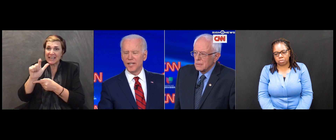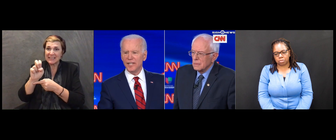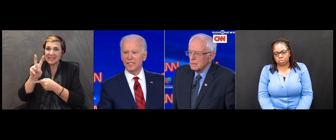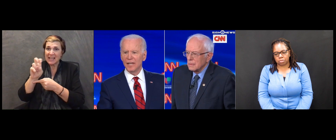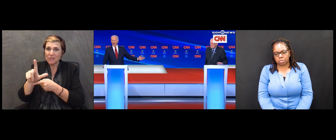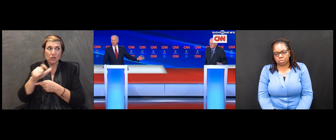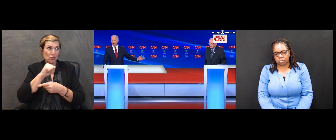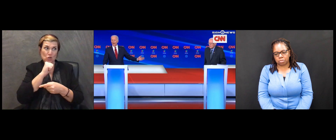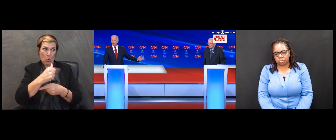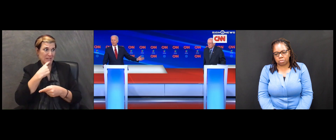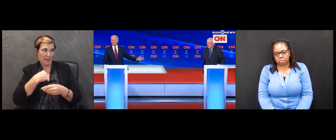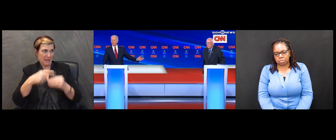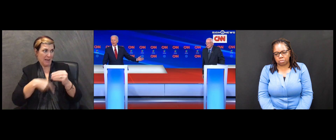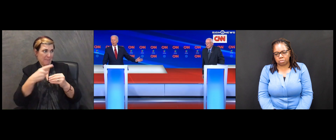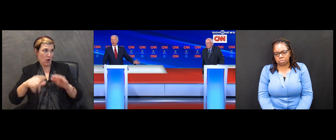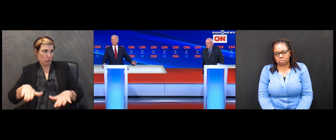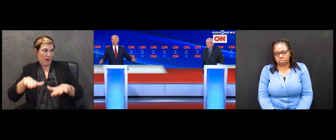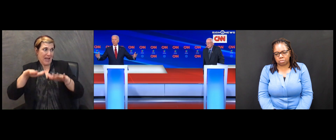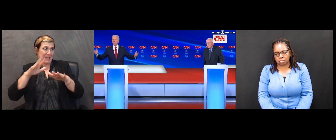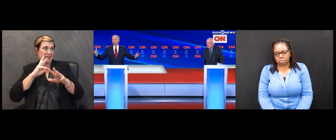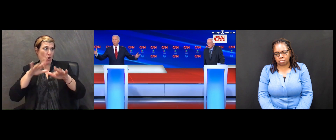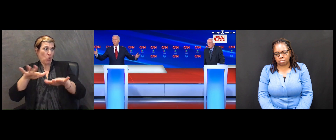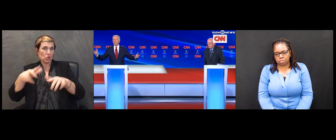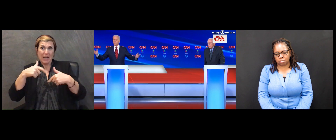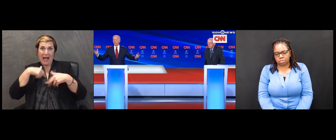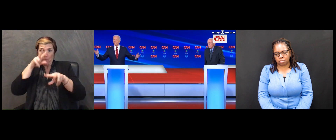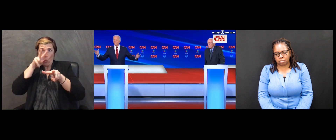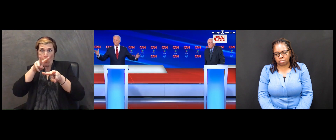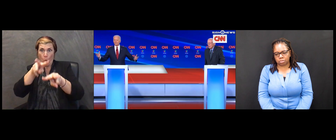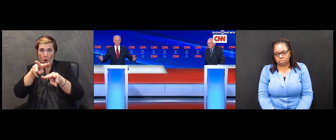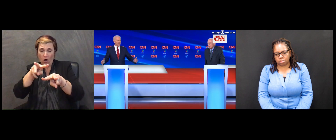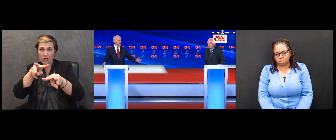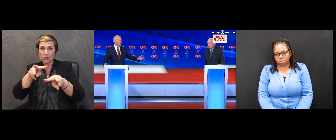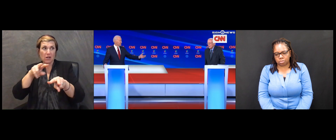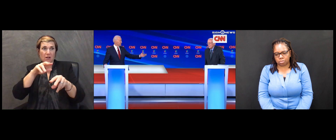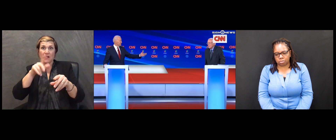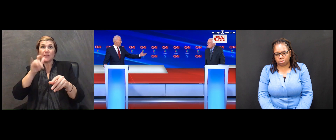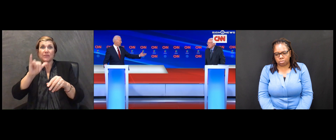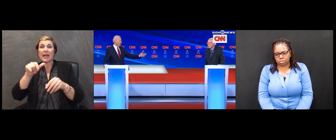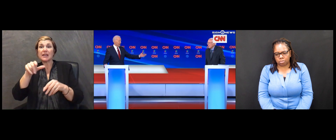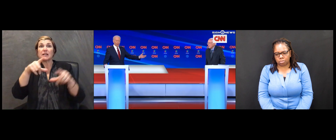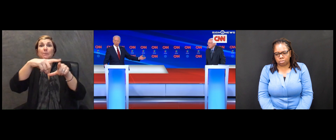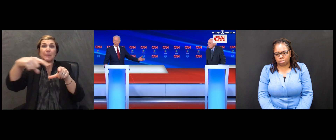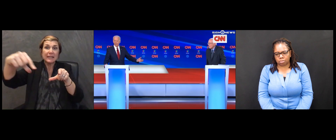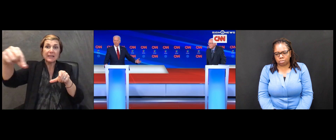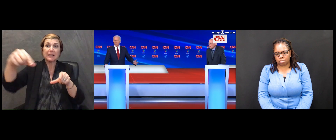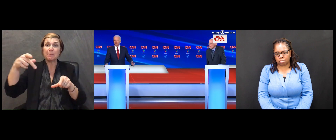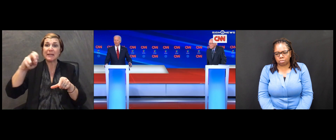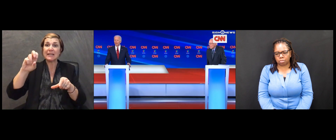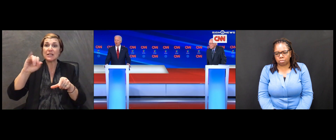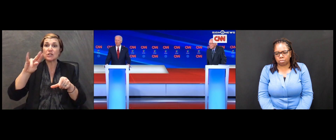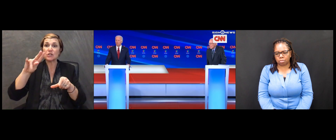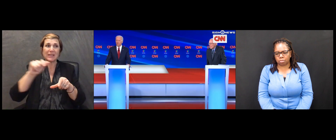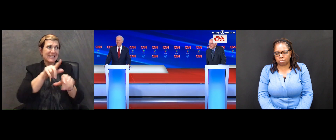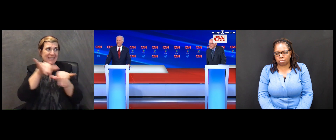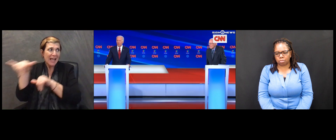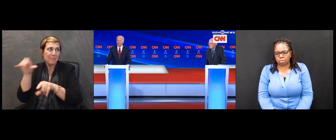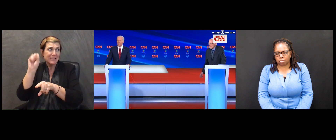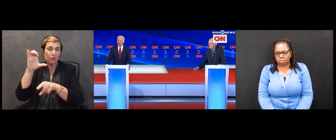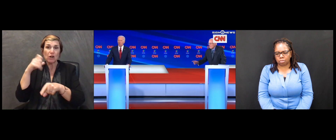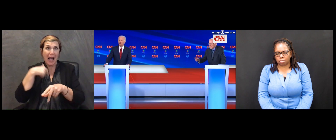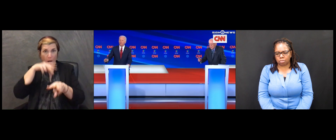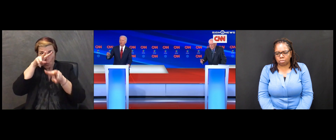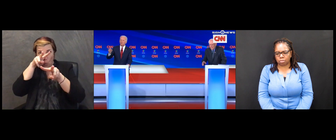rising seas. I know what happens. I watch the whole Delmarva Peninsula, just like it is in South Carolina and the rest. Something I know a little bit